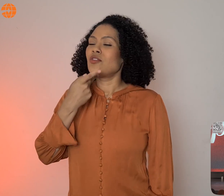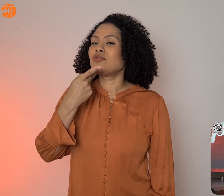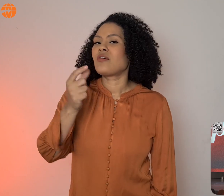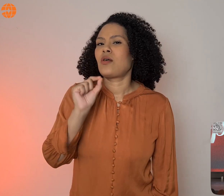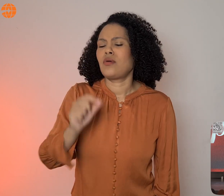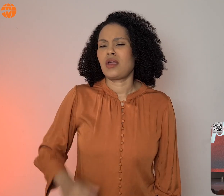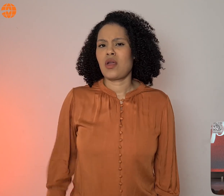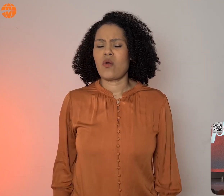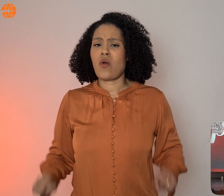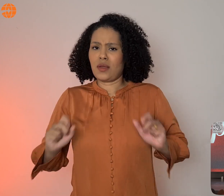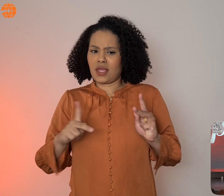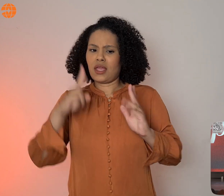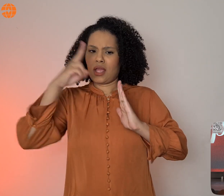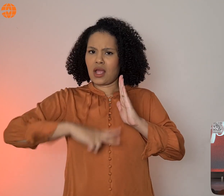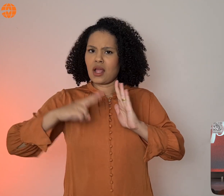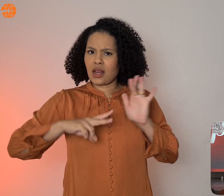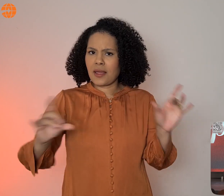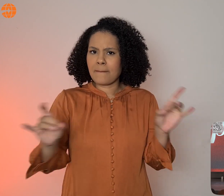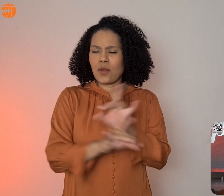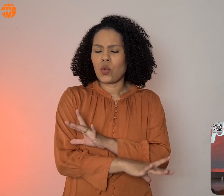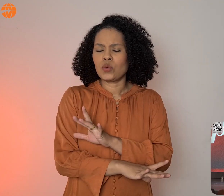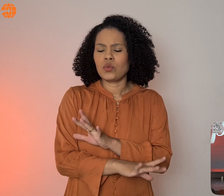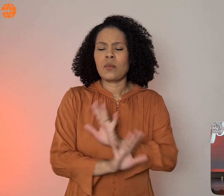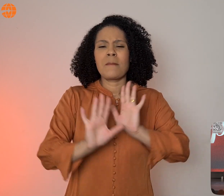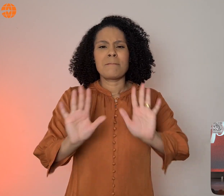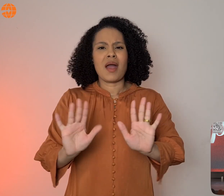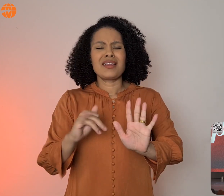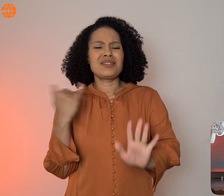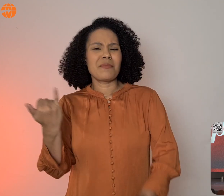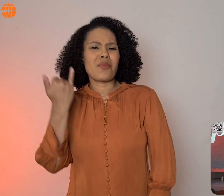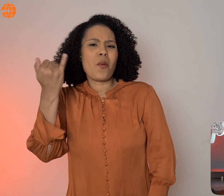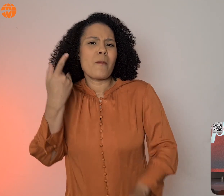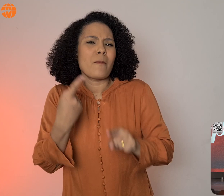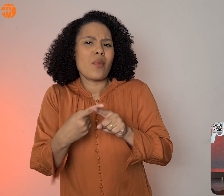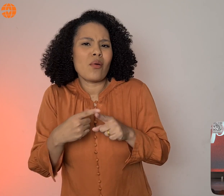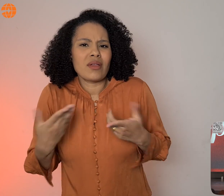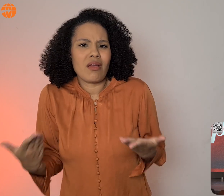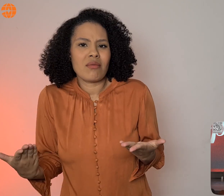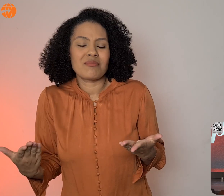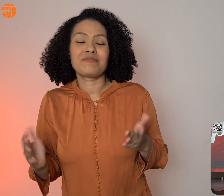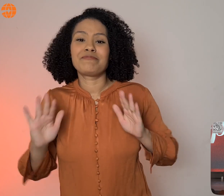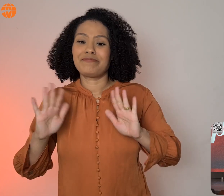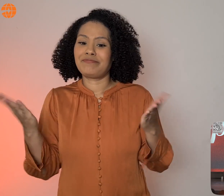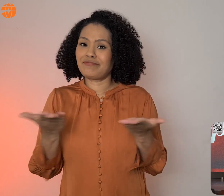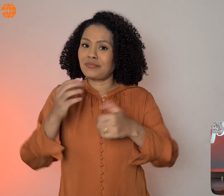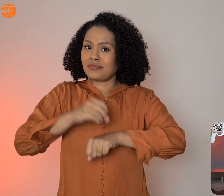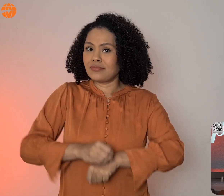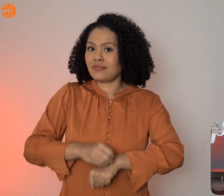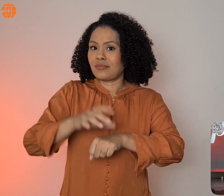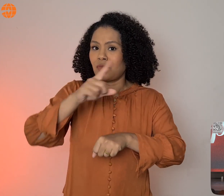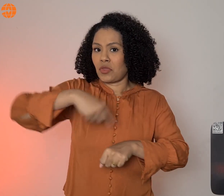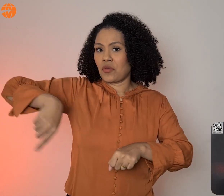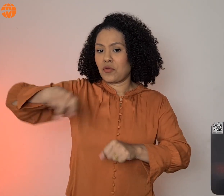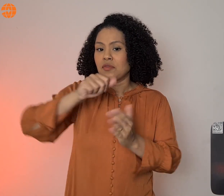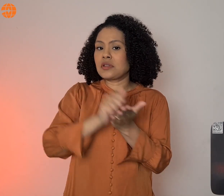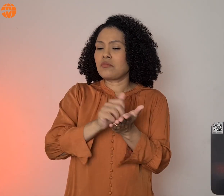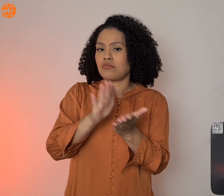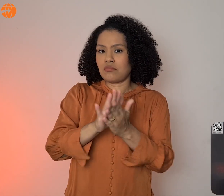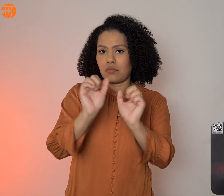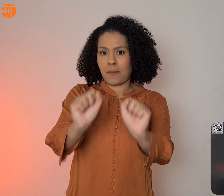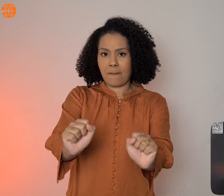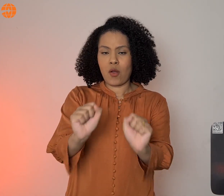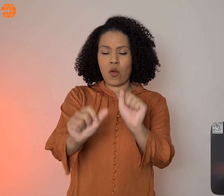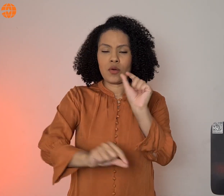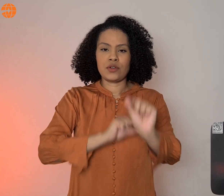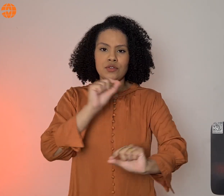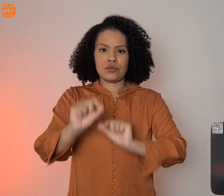que isso tudo importa? Well, the first thing I want to share with you, and I'd love for you to write this down if you'd like. A primeira coisa que eu gostaria de compartilhar com você, e eu gostaria muito que você